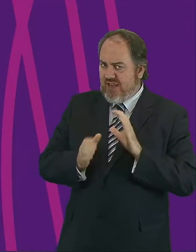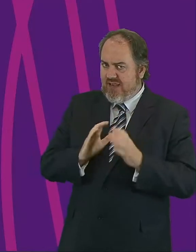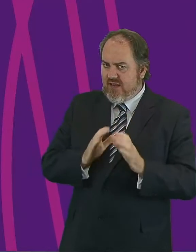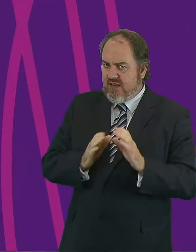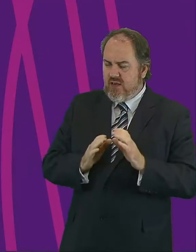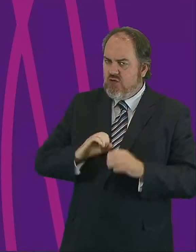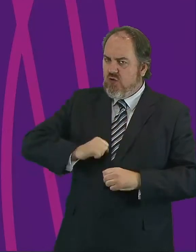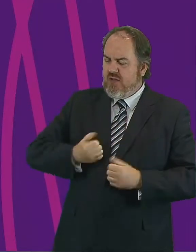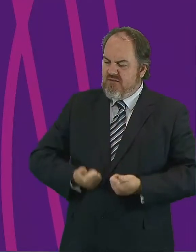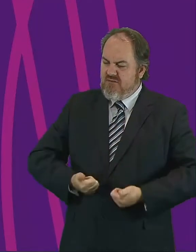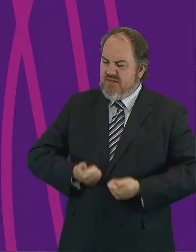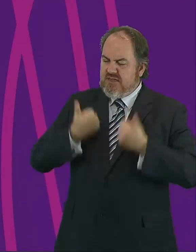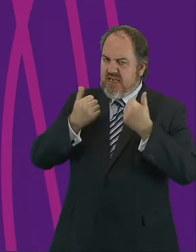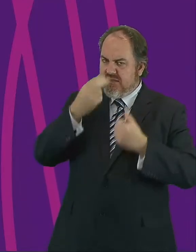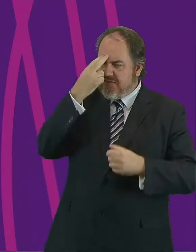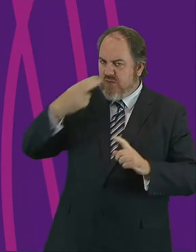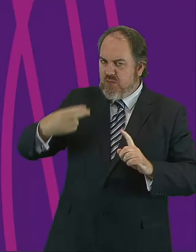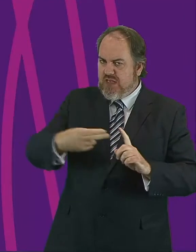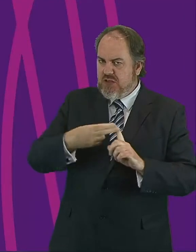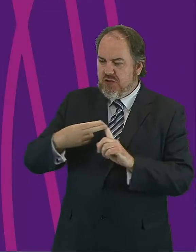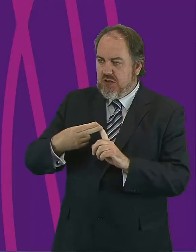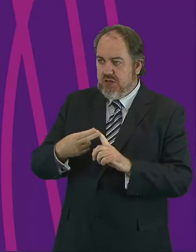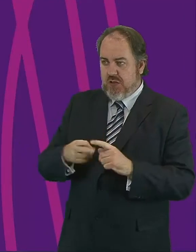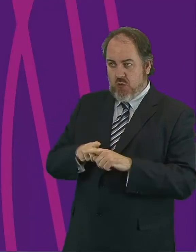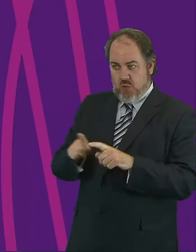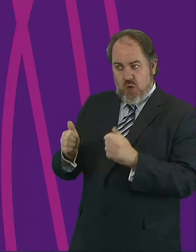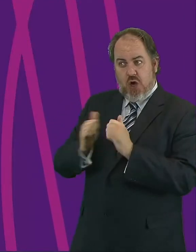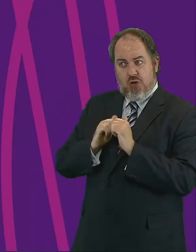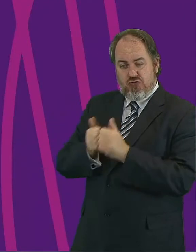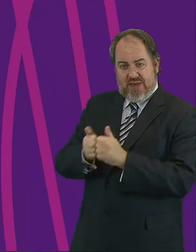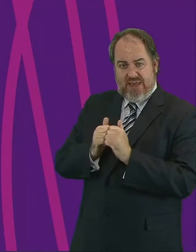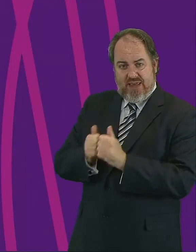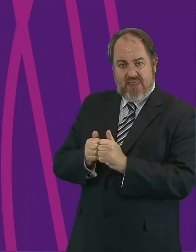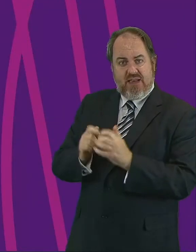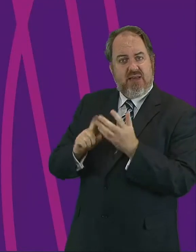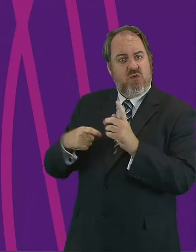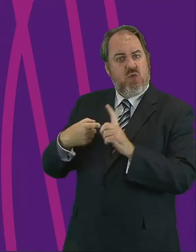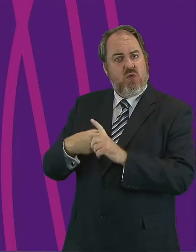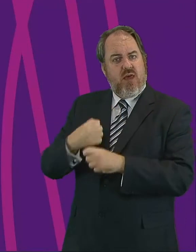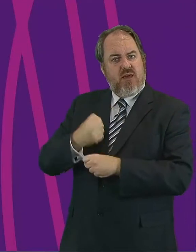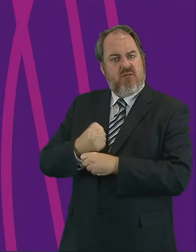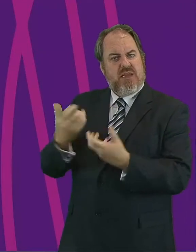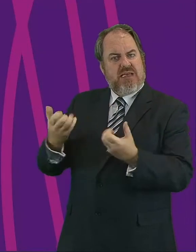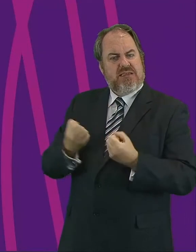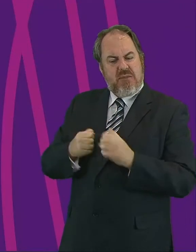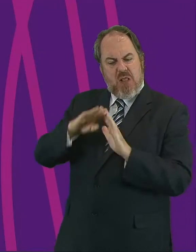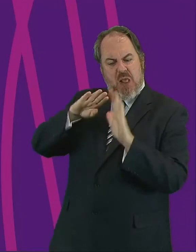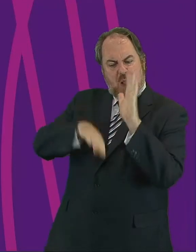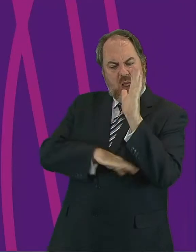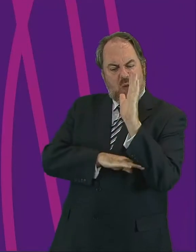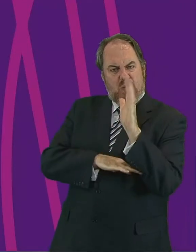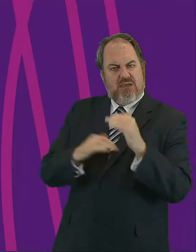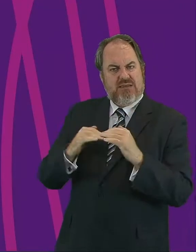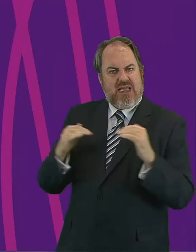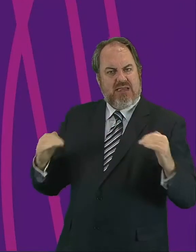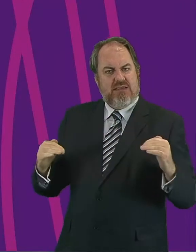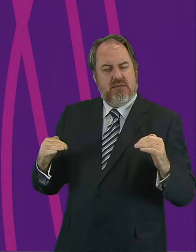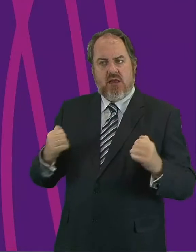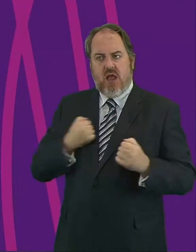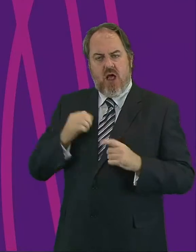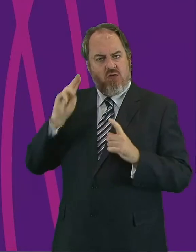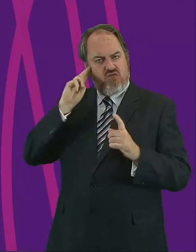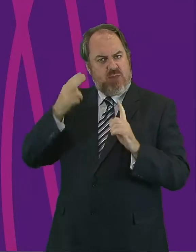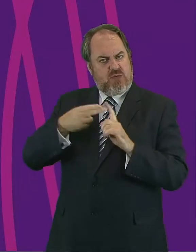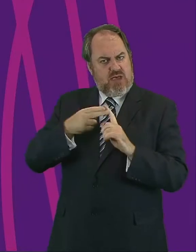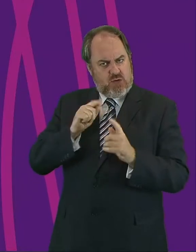Does the Cabinet Secretary share my concerns that if the UK Government accepts lower standards, then this hard-won reputation could be